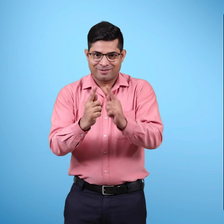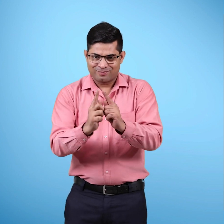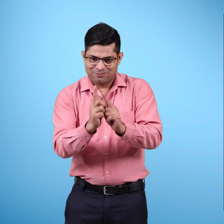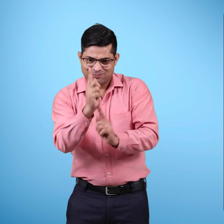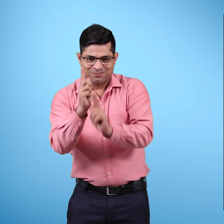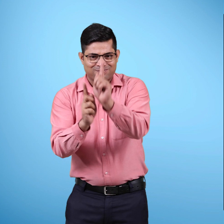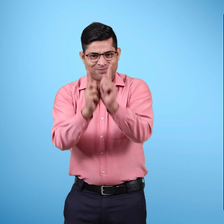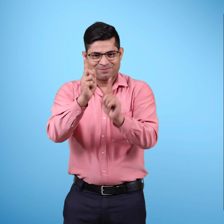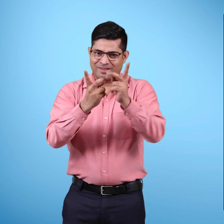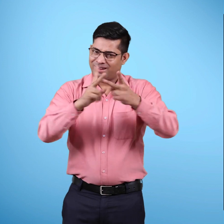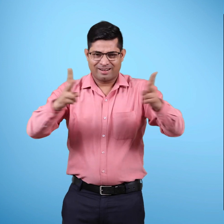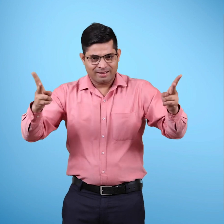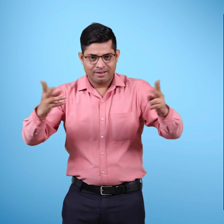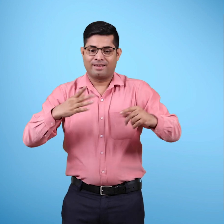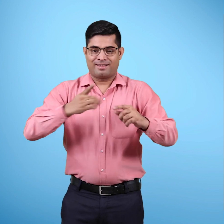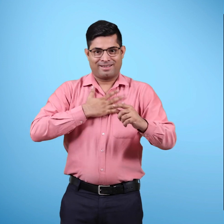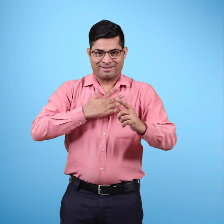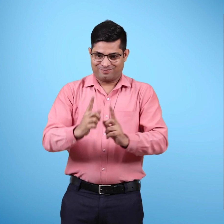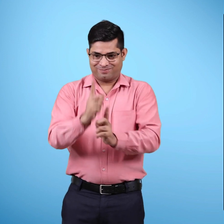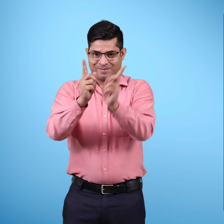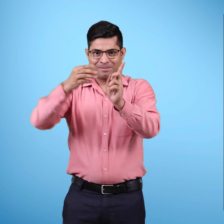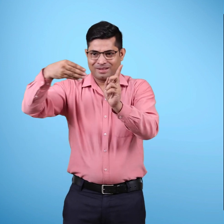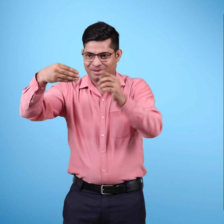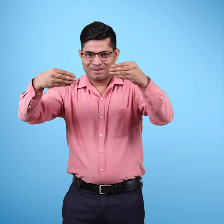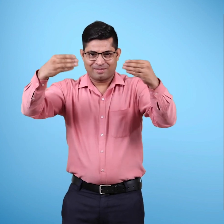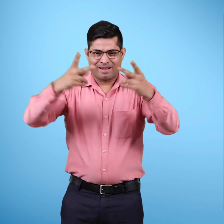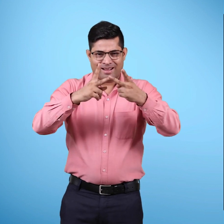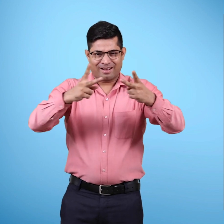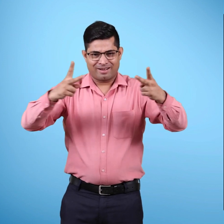You have seen that there are different kinds of stems and leaves.